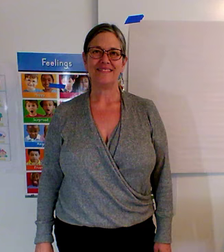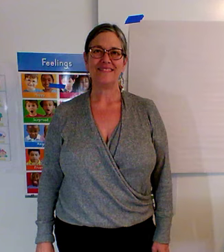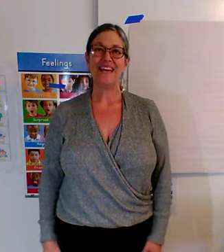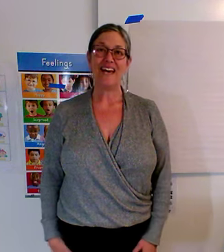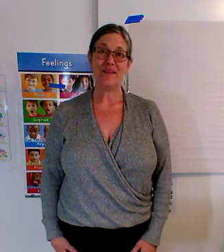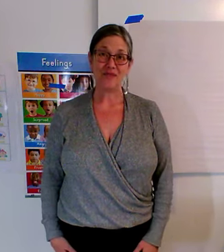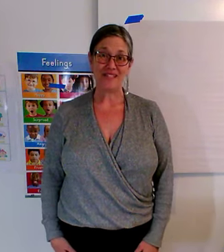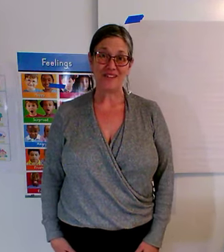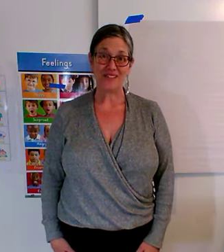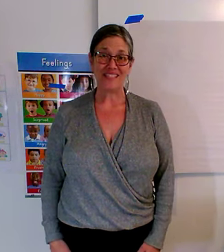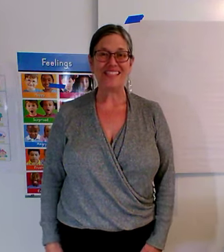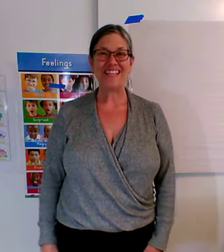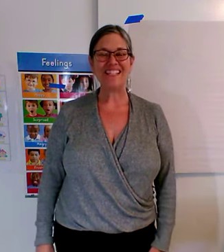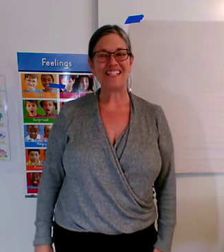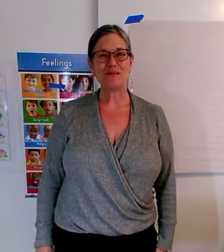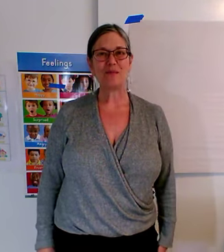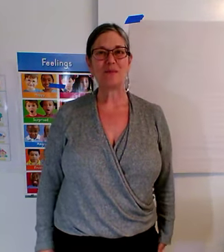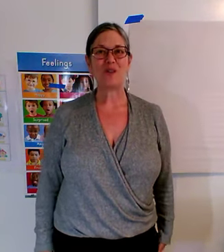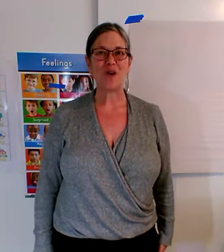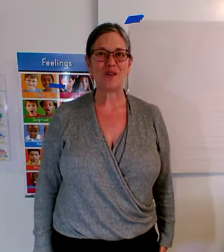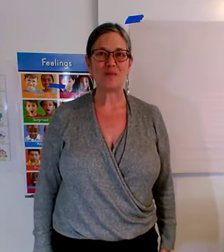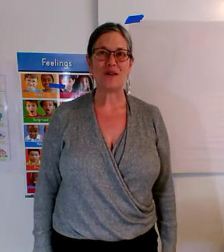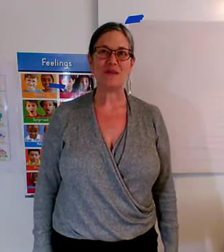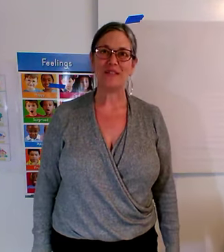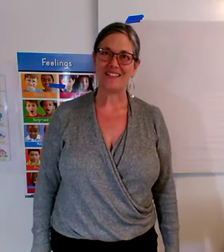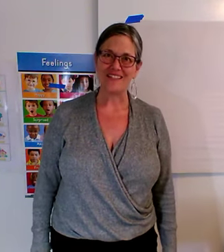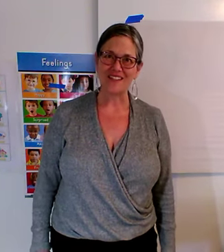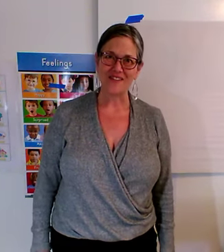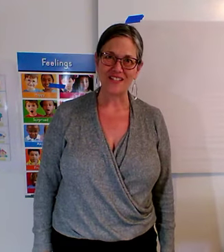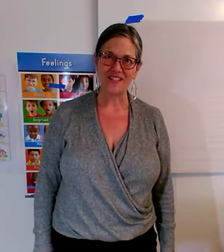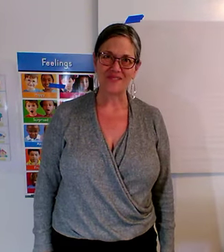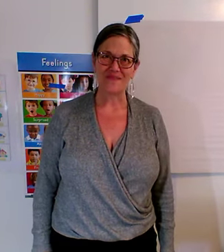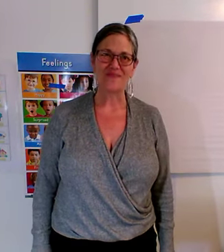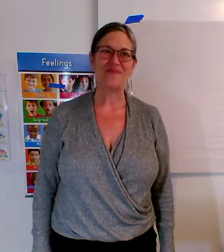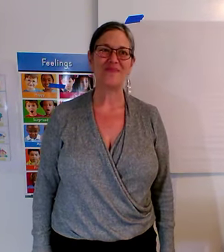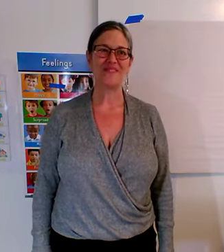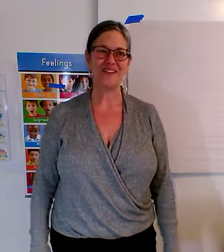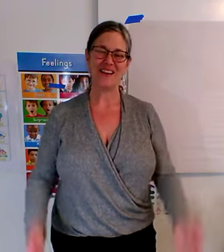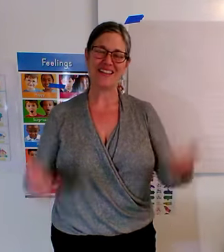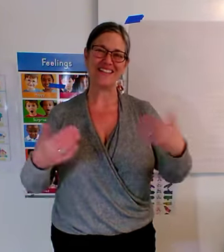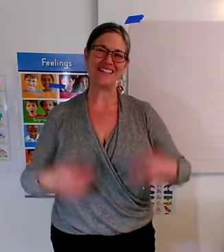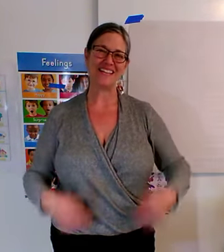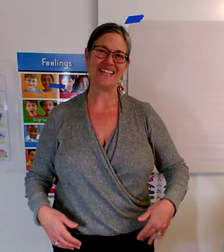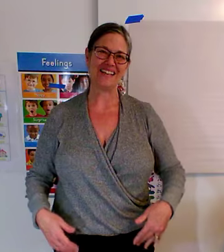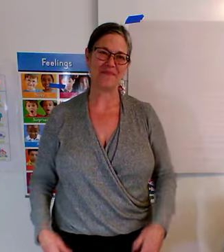Hi, boys and girls. Let's sing some songs about the police officer. Go ahead and stand up.